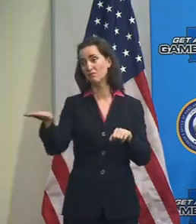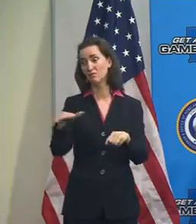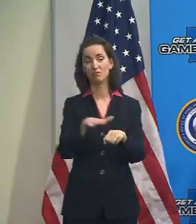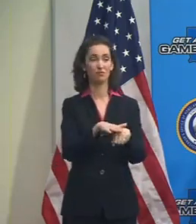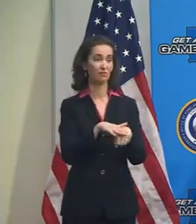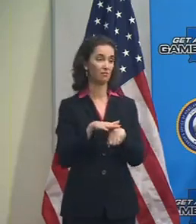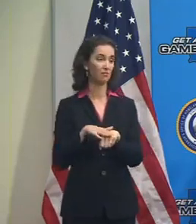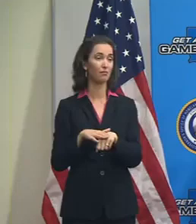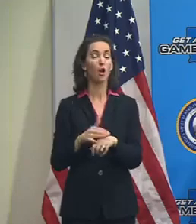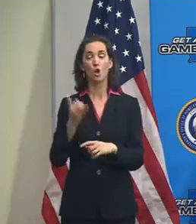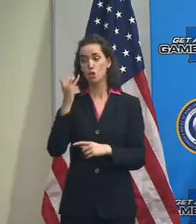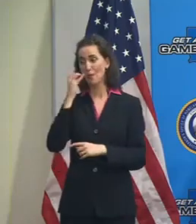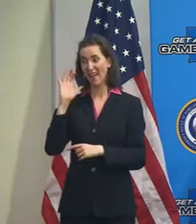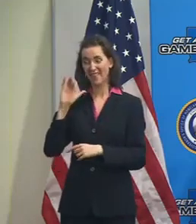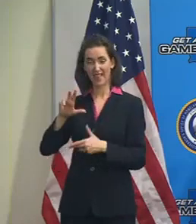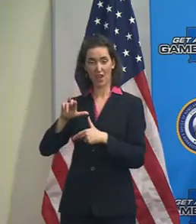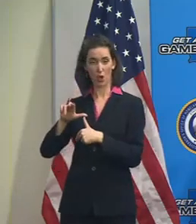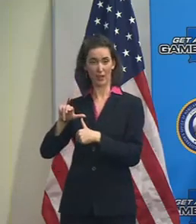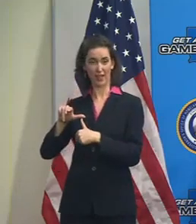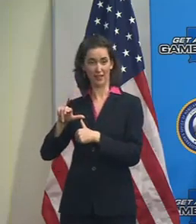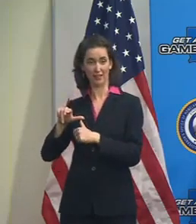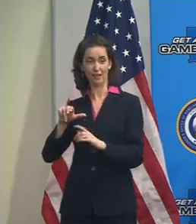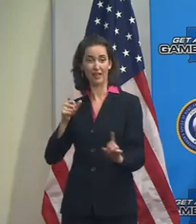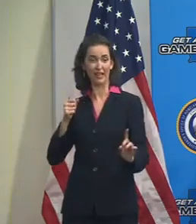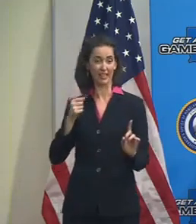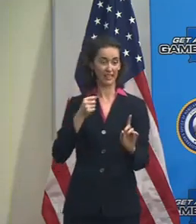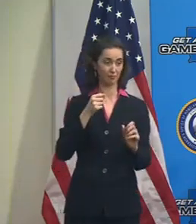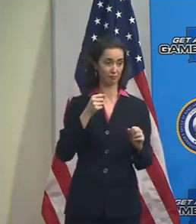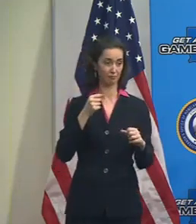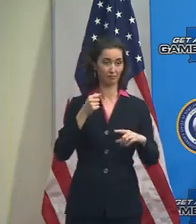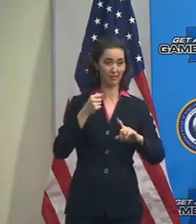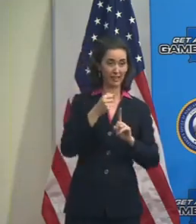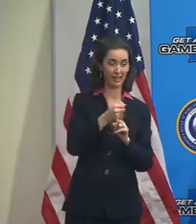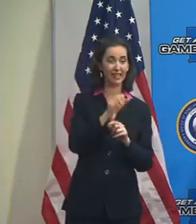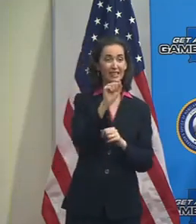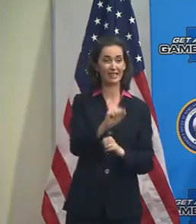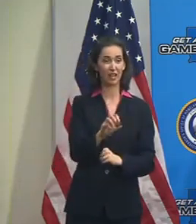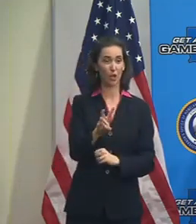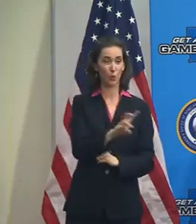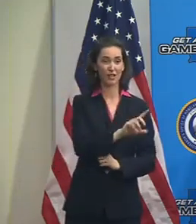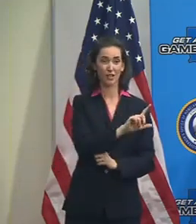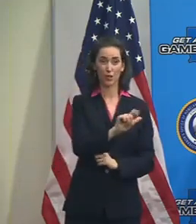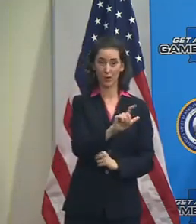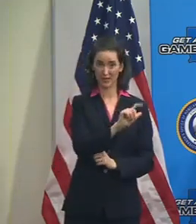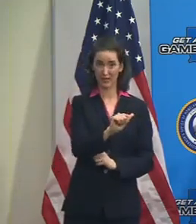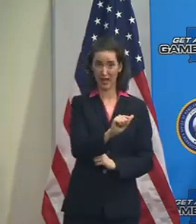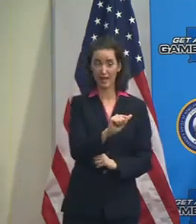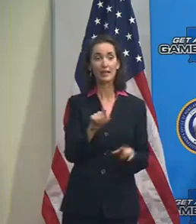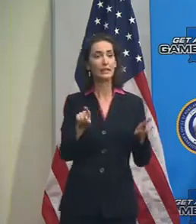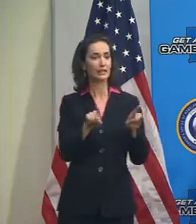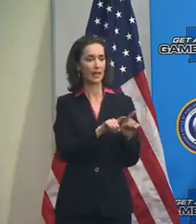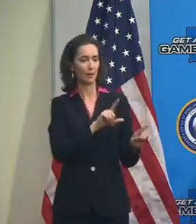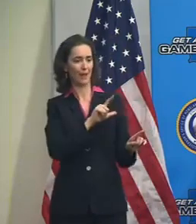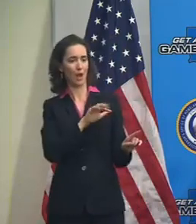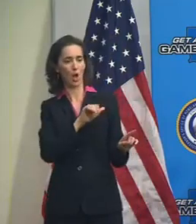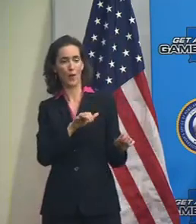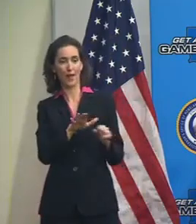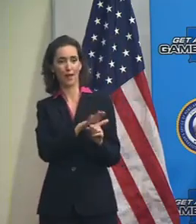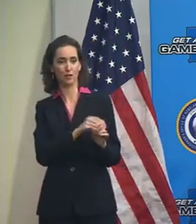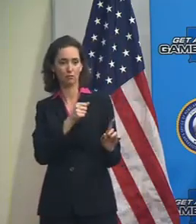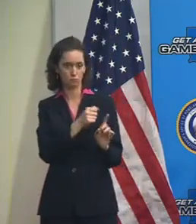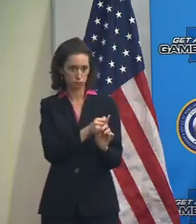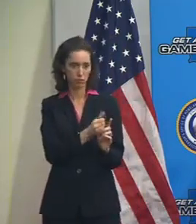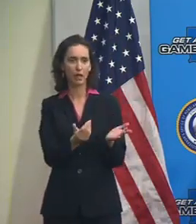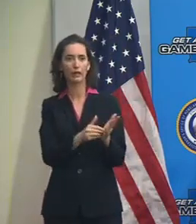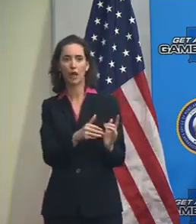it, if this hurricane does come in to southwest Louisiana on a track similar to what Hurricane